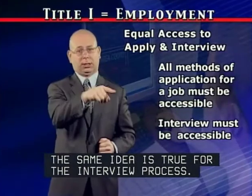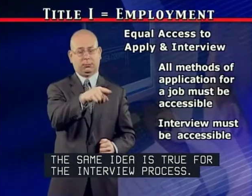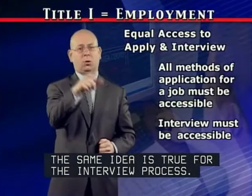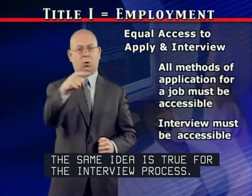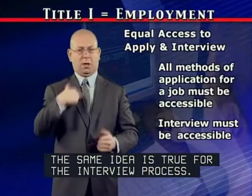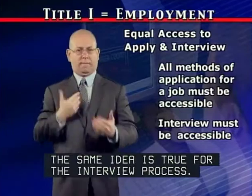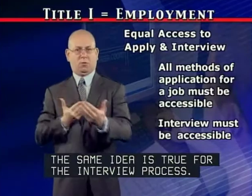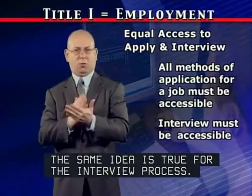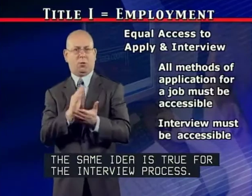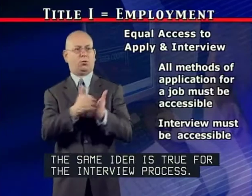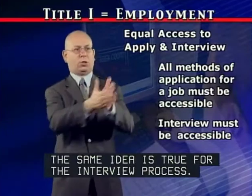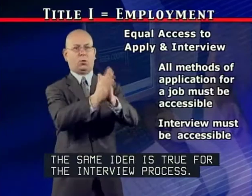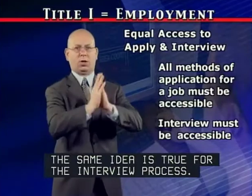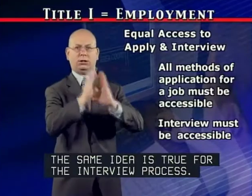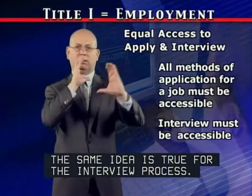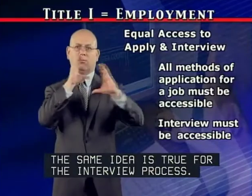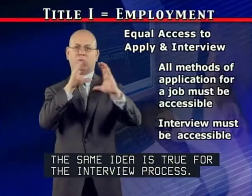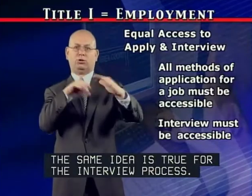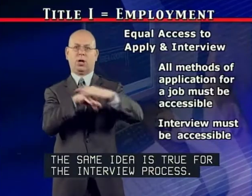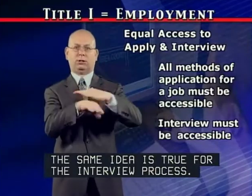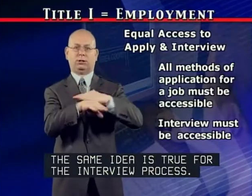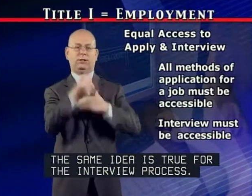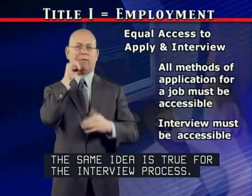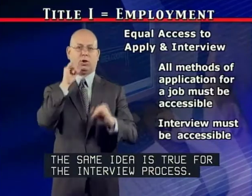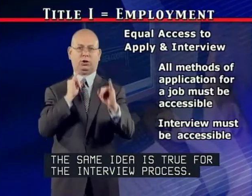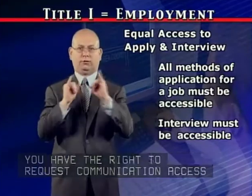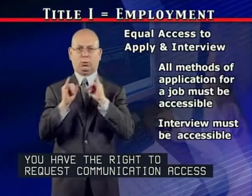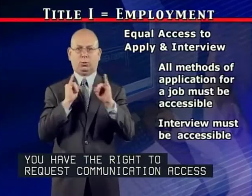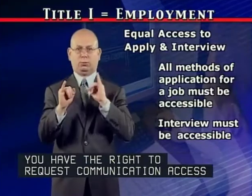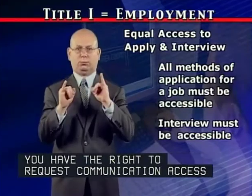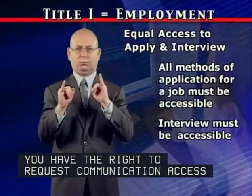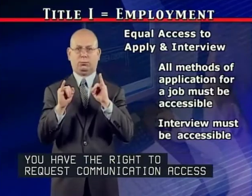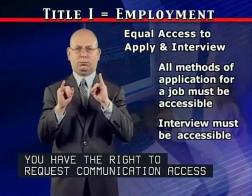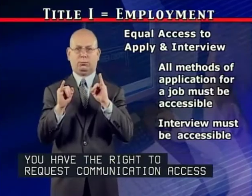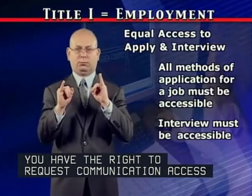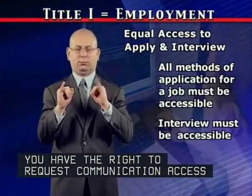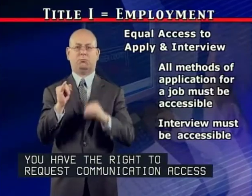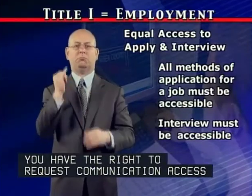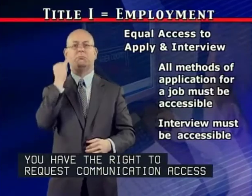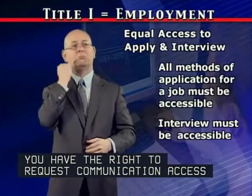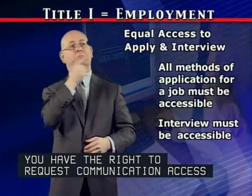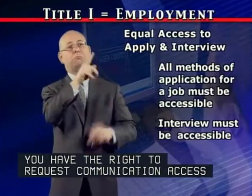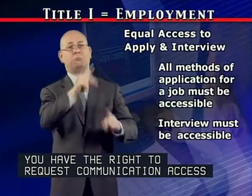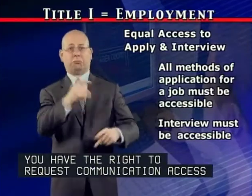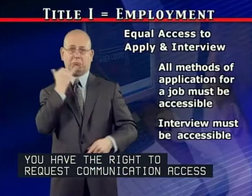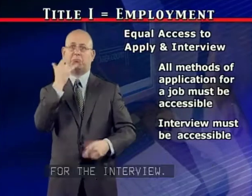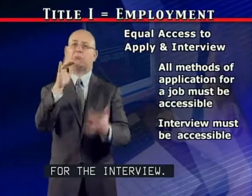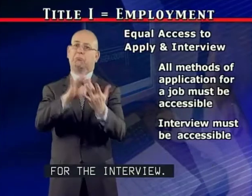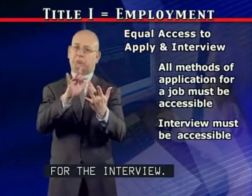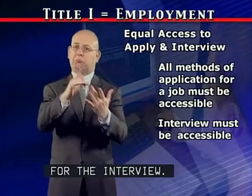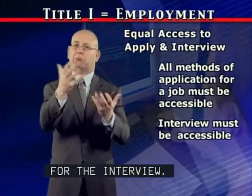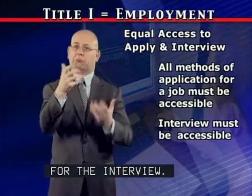The same idea is true for the interview process. You have the right to request communication access for the interview.